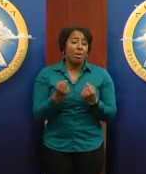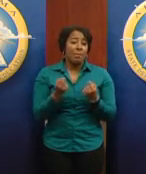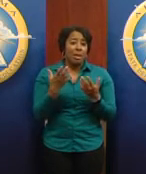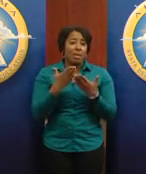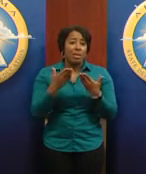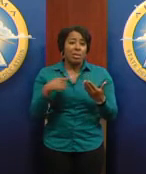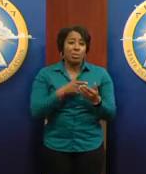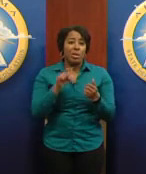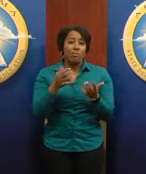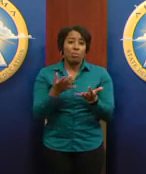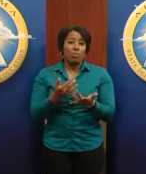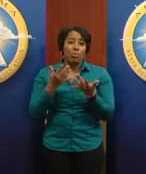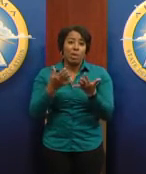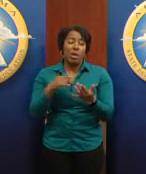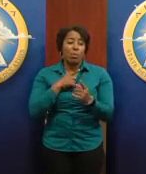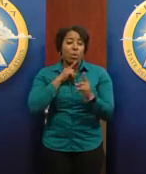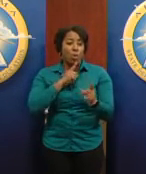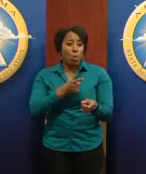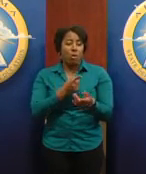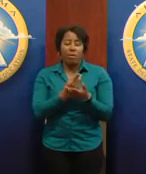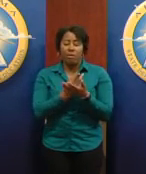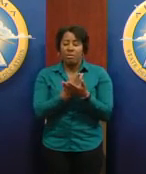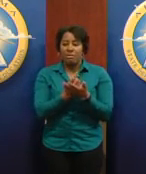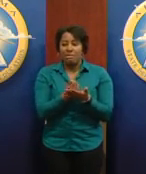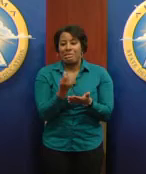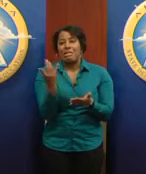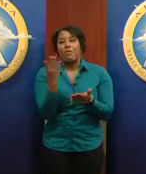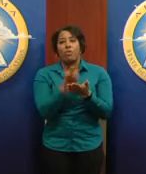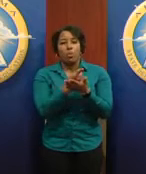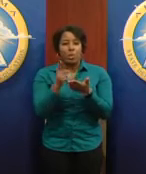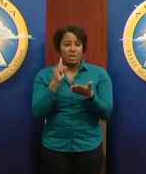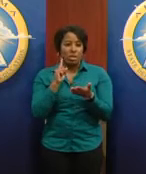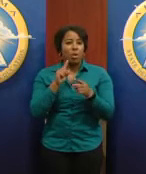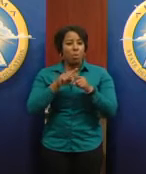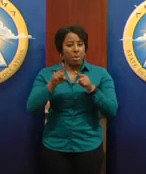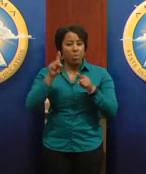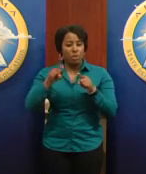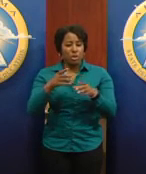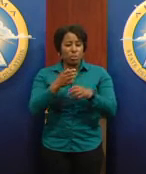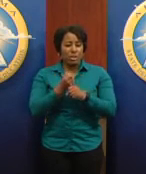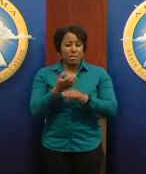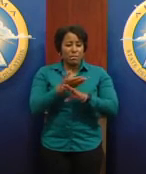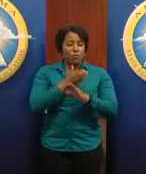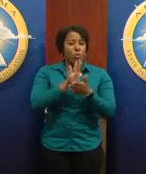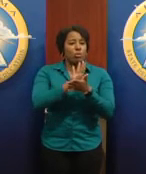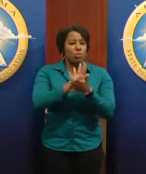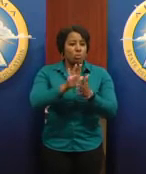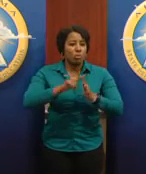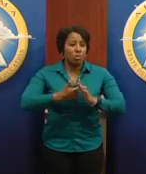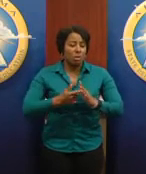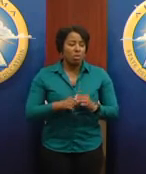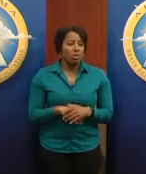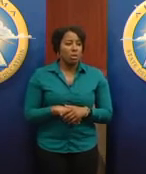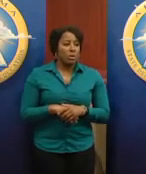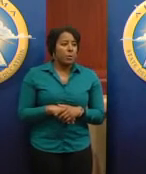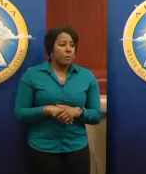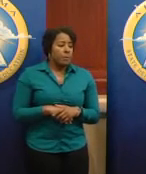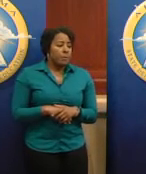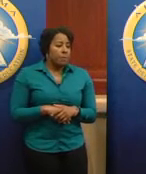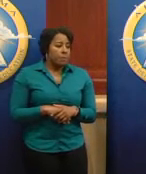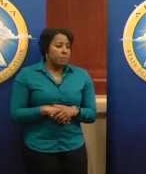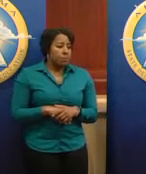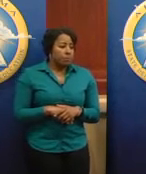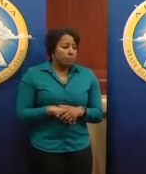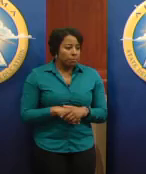we've ordered them weeks ago, but should be in by the time school starts. So they're doing those kinds of things. And then I